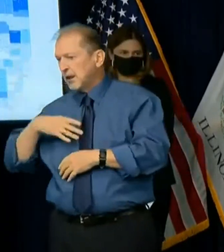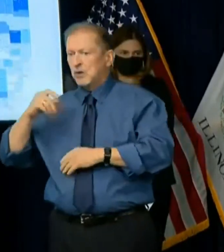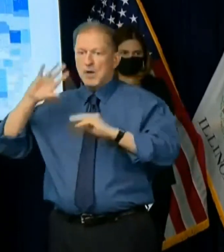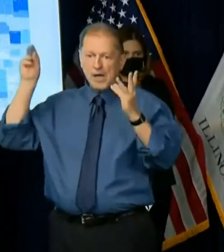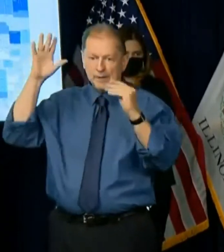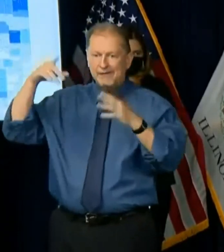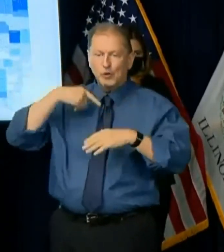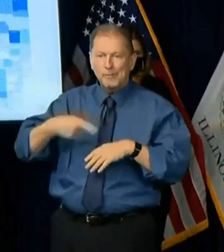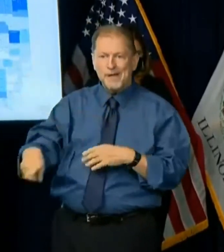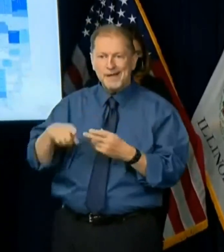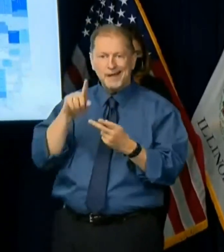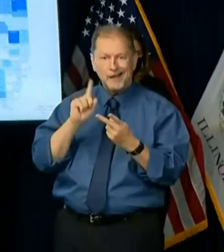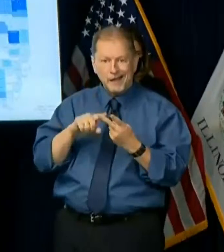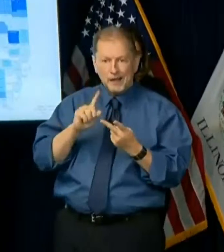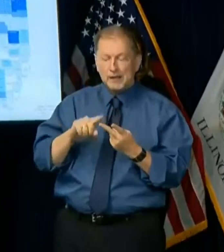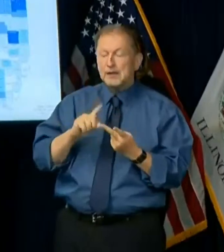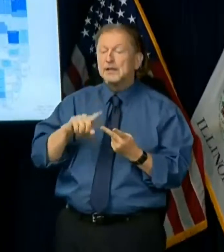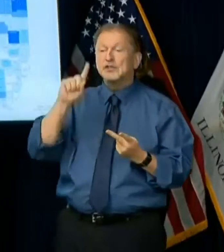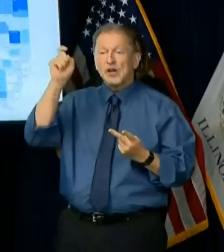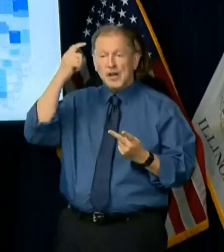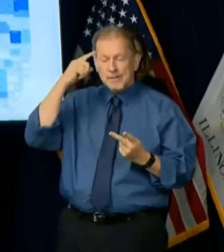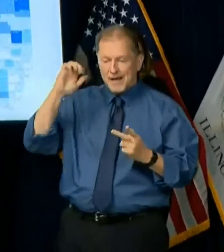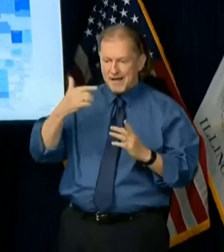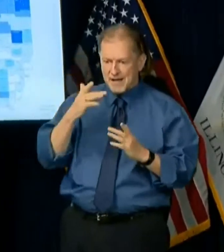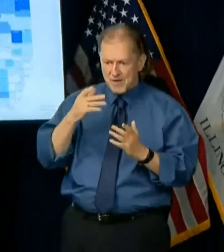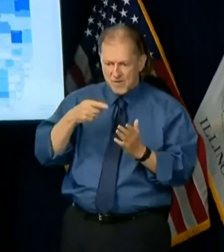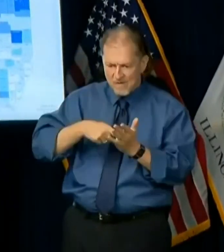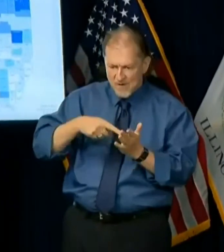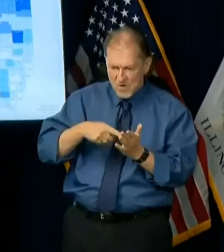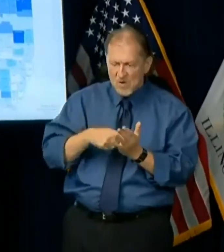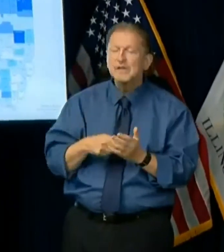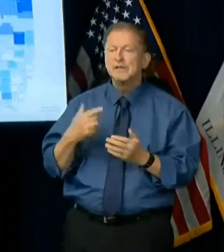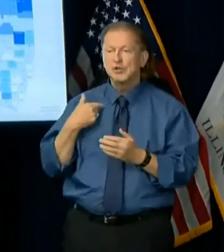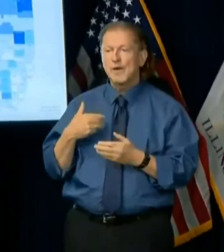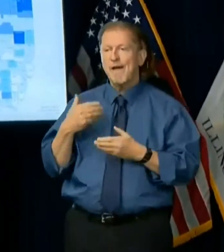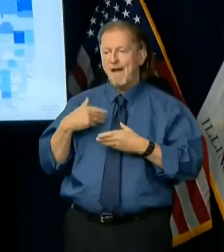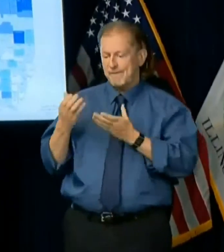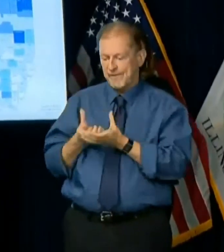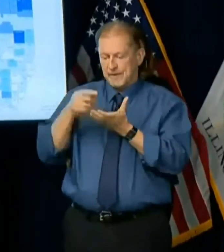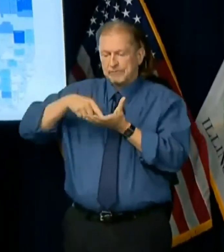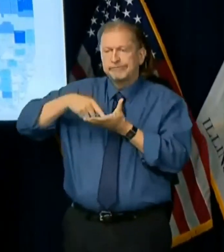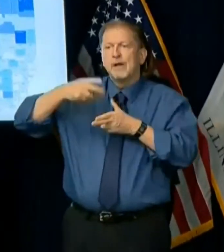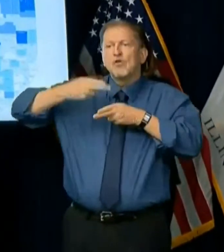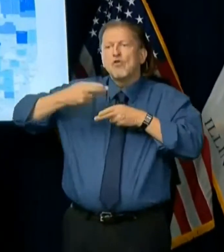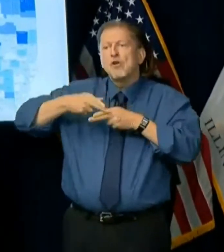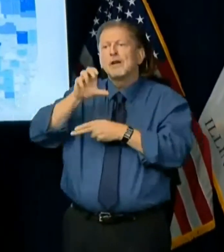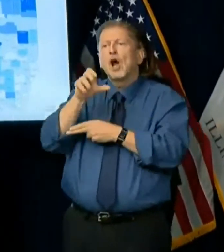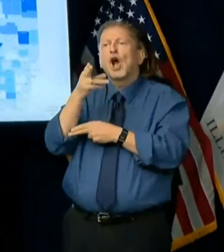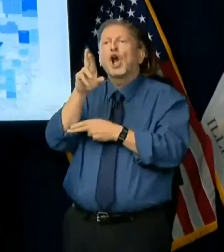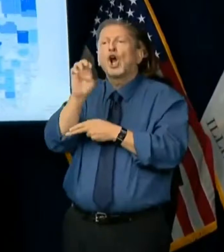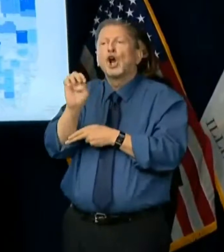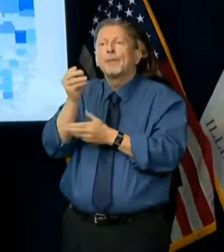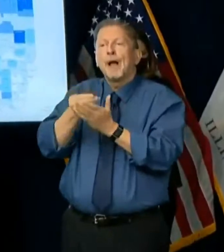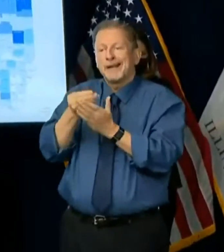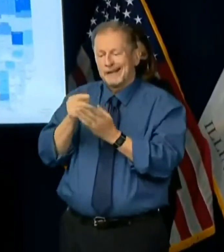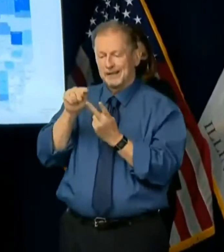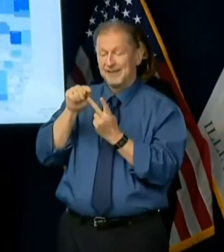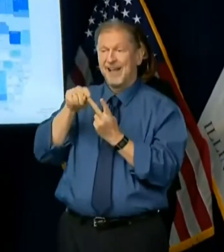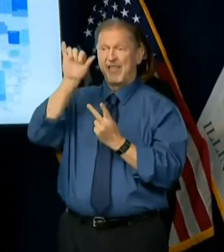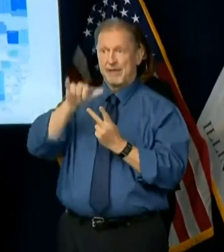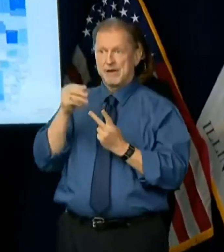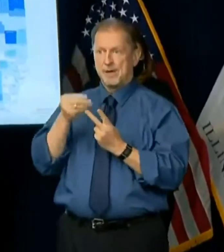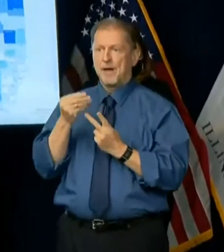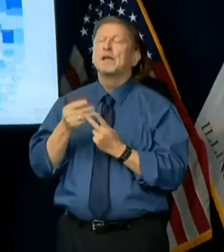million local CURE program is designed to support the more than 1,300 municipalities,